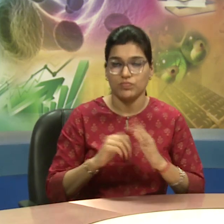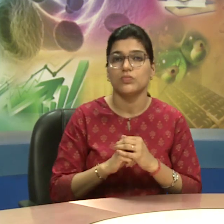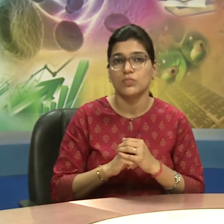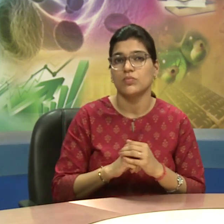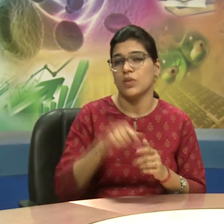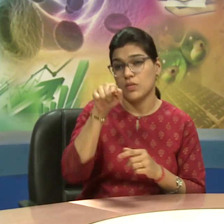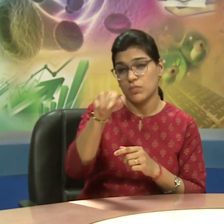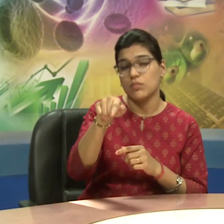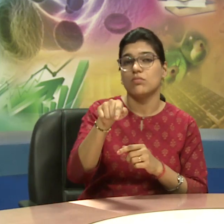Right to be heard.